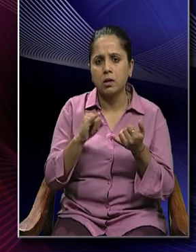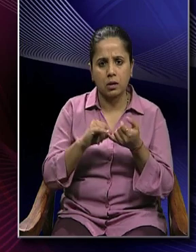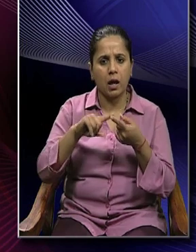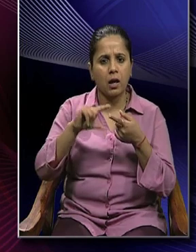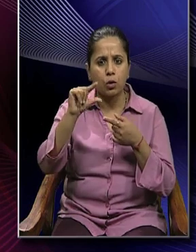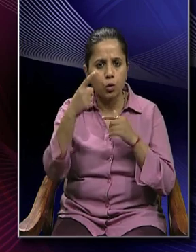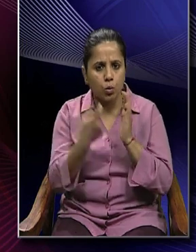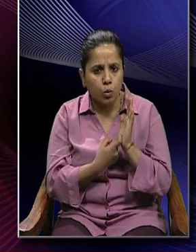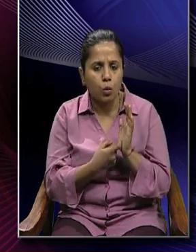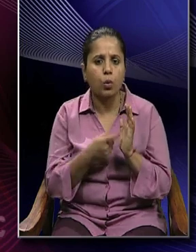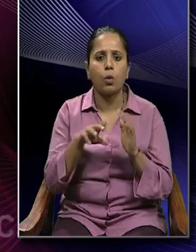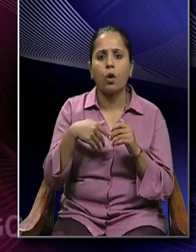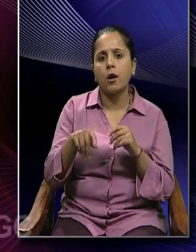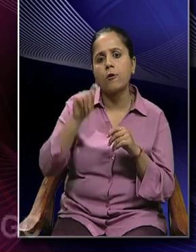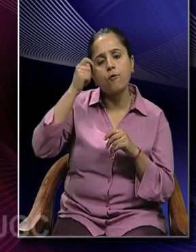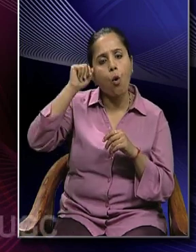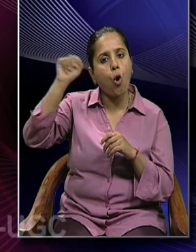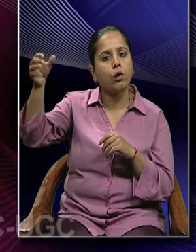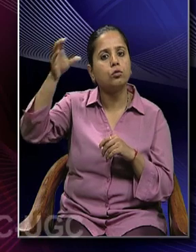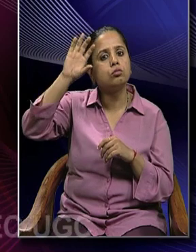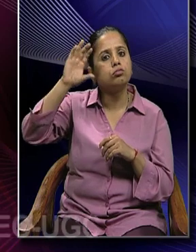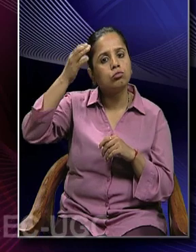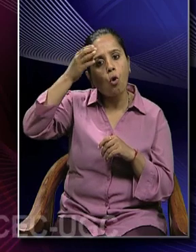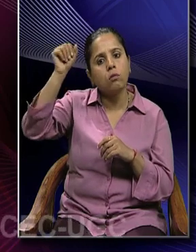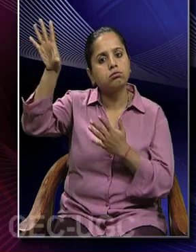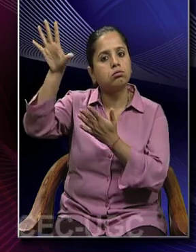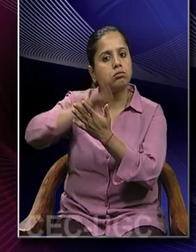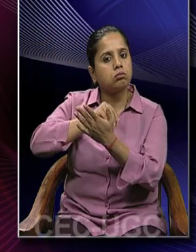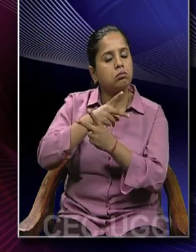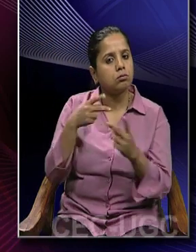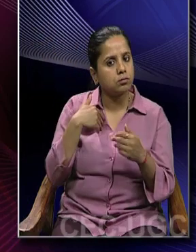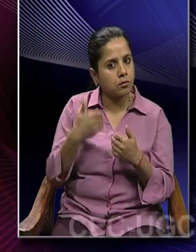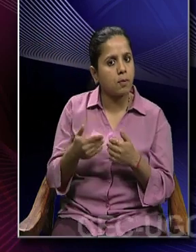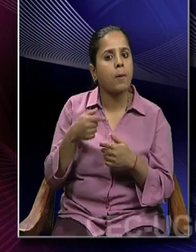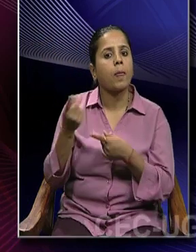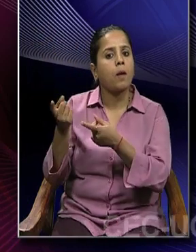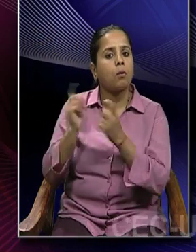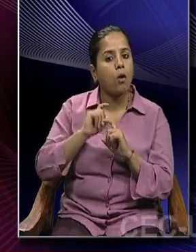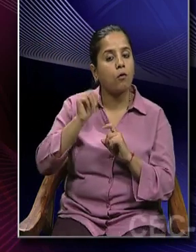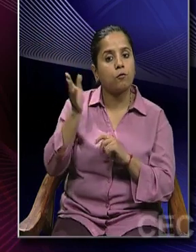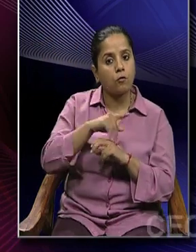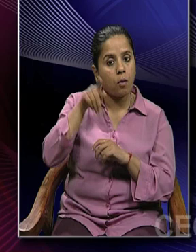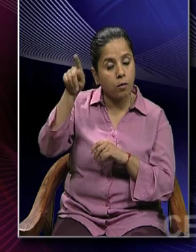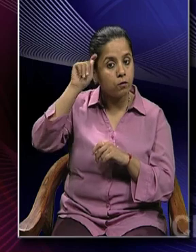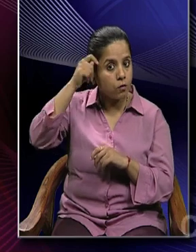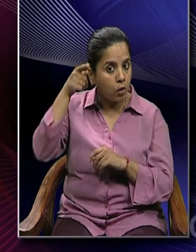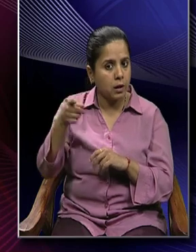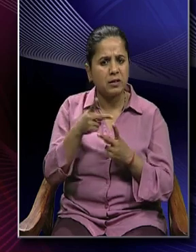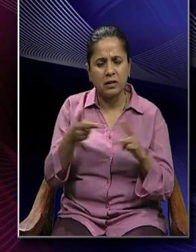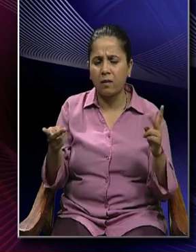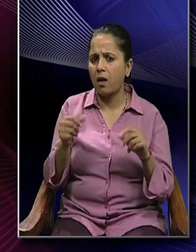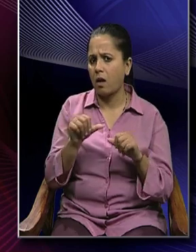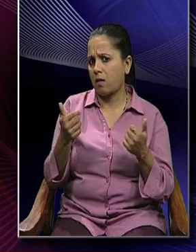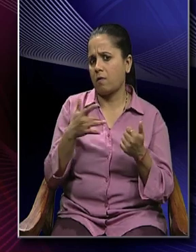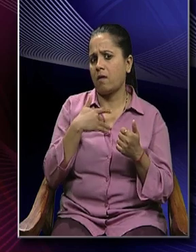word secular is a western concept from which term secular is borrowed in a very different one as well, and